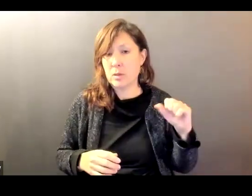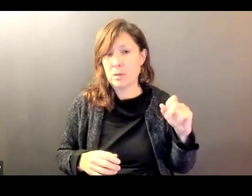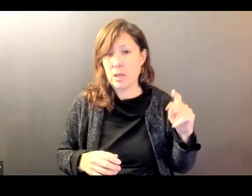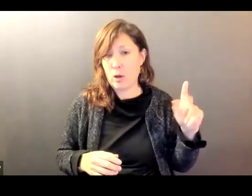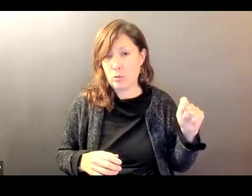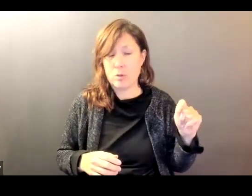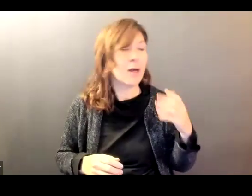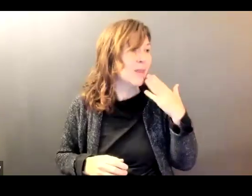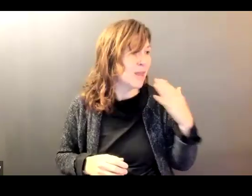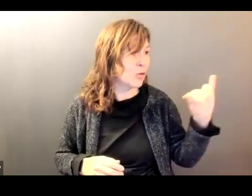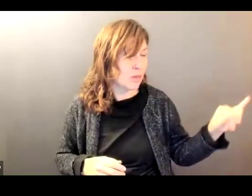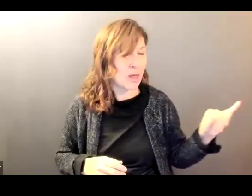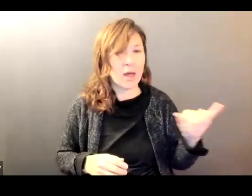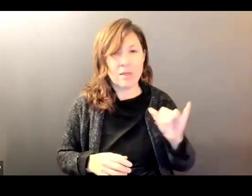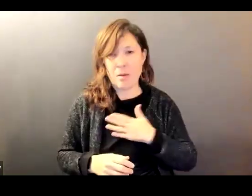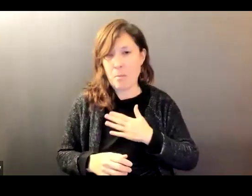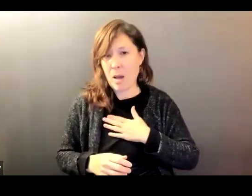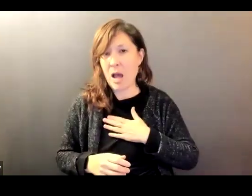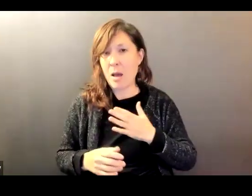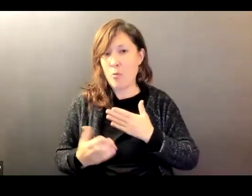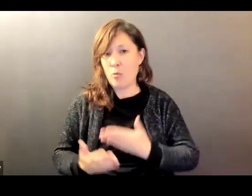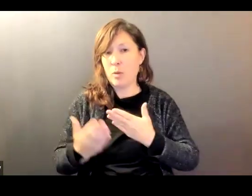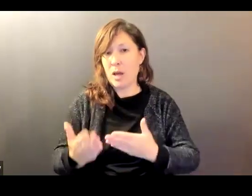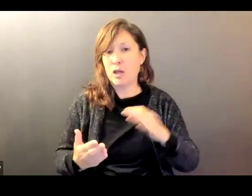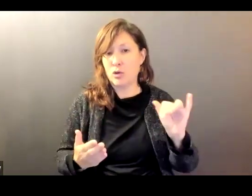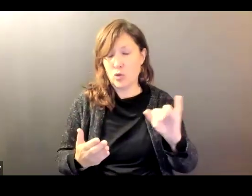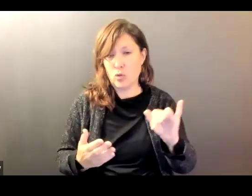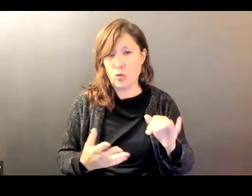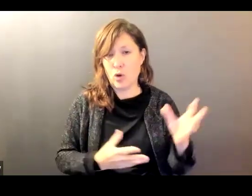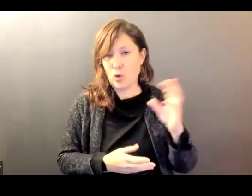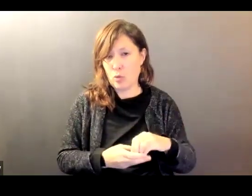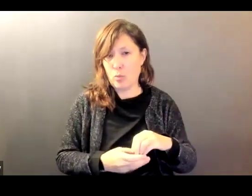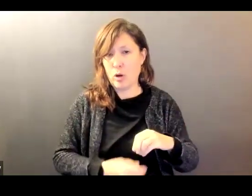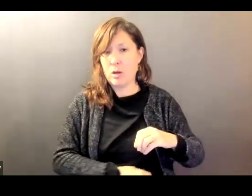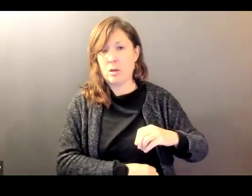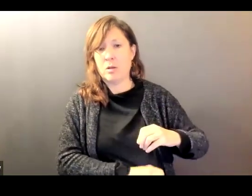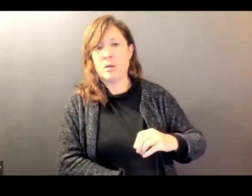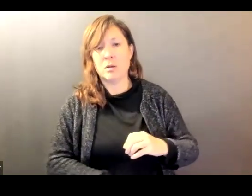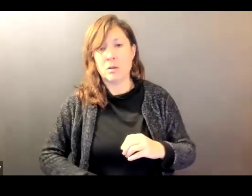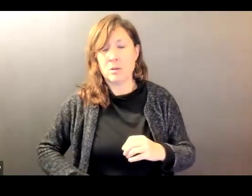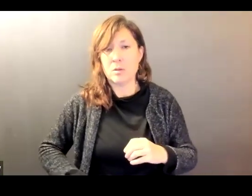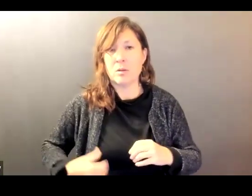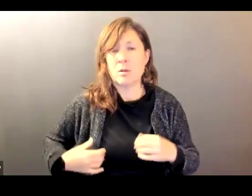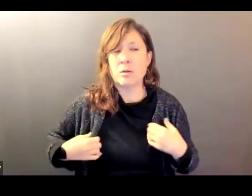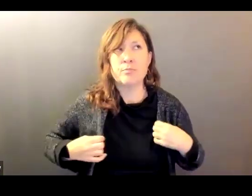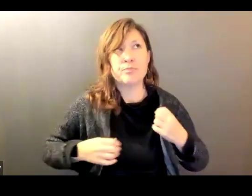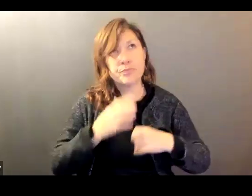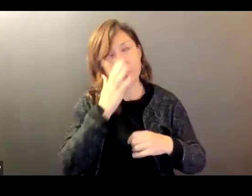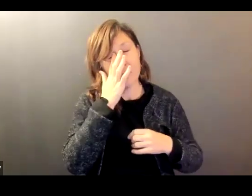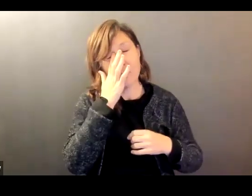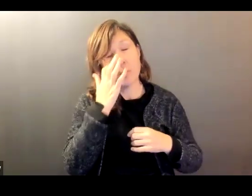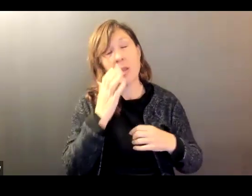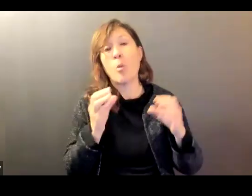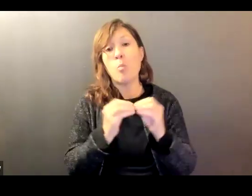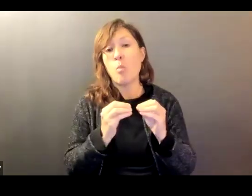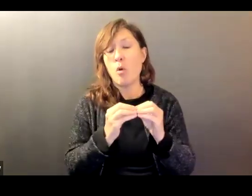where I was heading, was a recommendation to incorporate having families just gain a clearer understanding